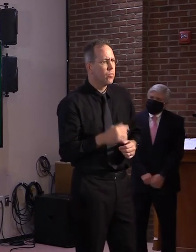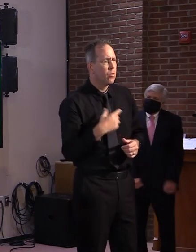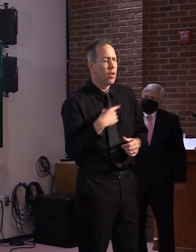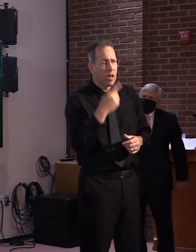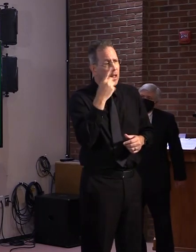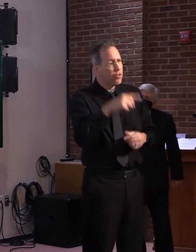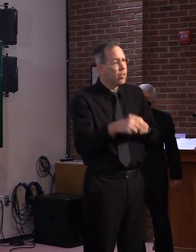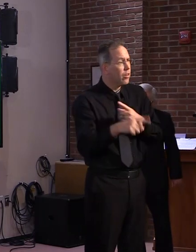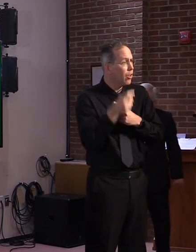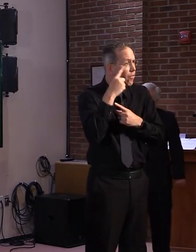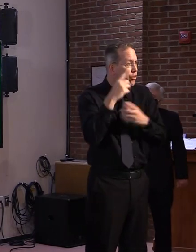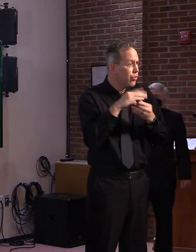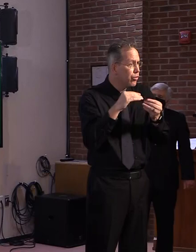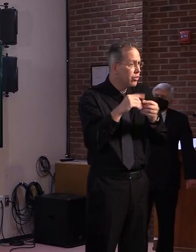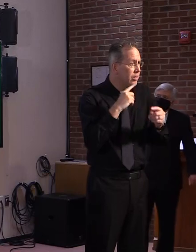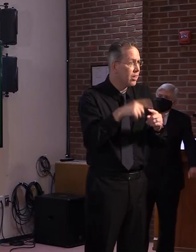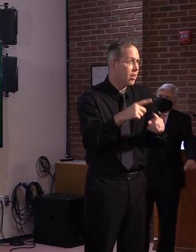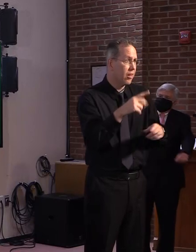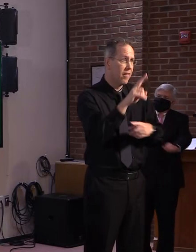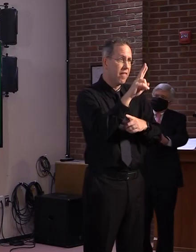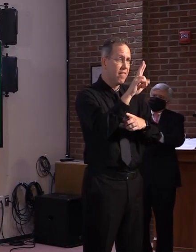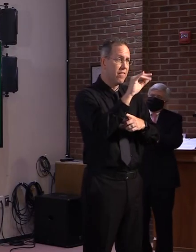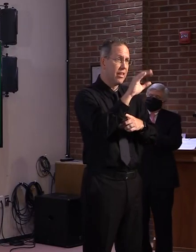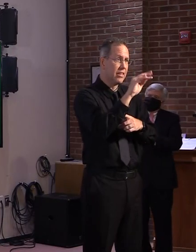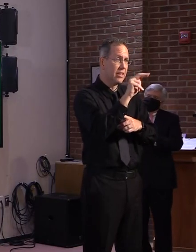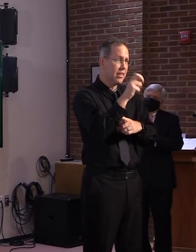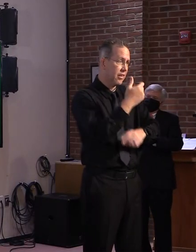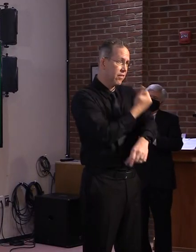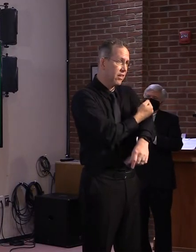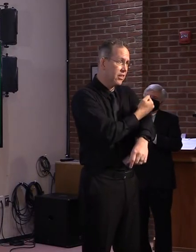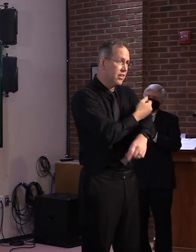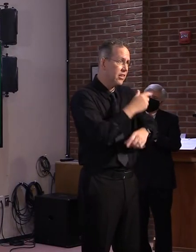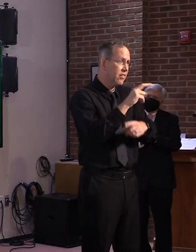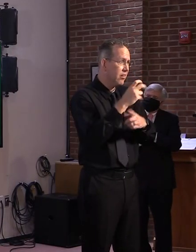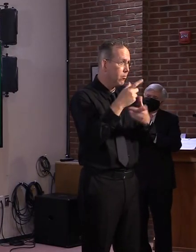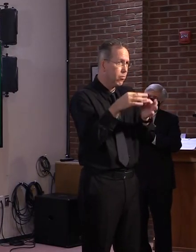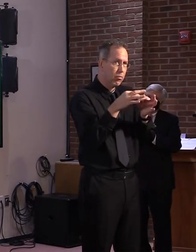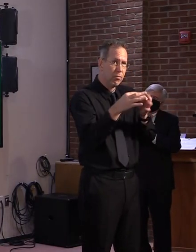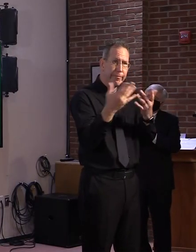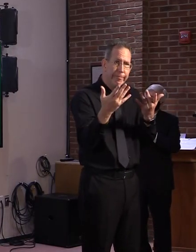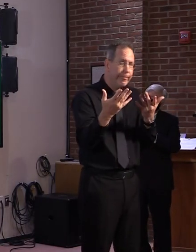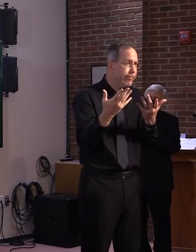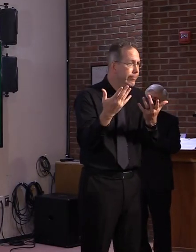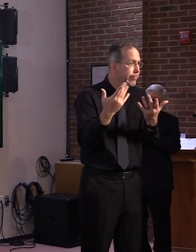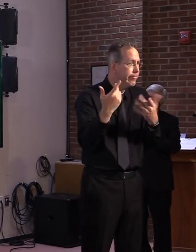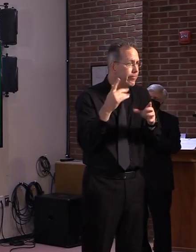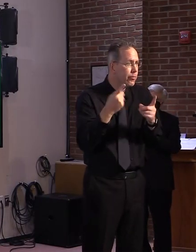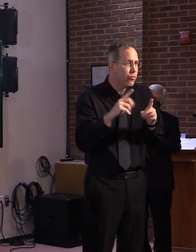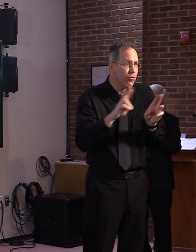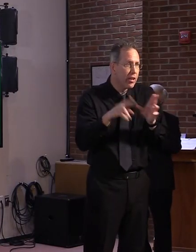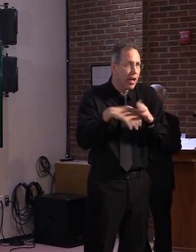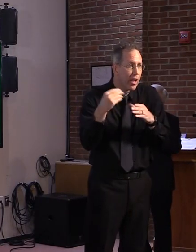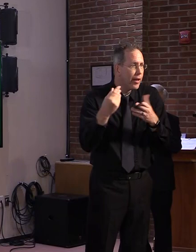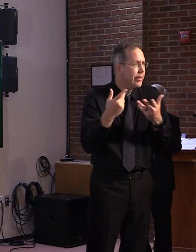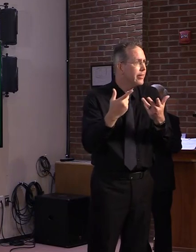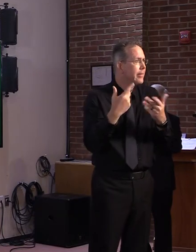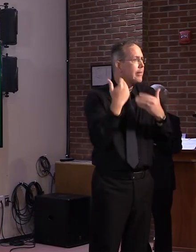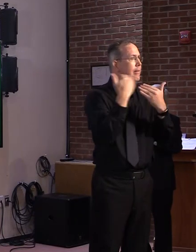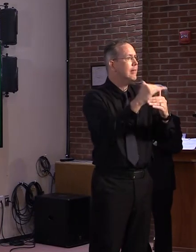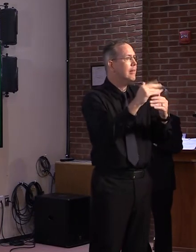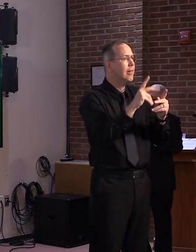by without a vaccine, with people having to live in this sort of trying to restart but not quite getting there 100% yet,